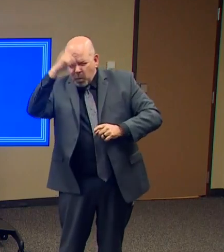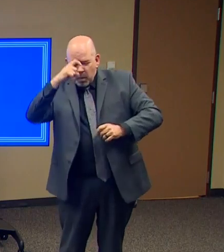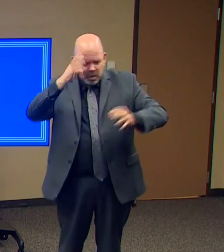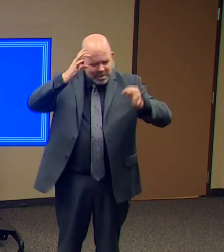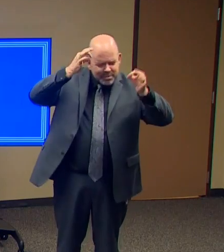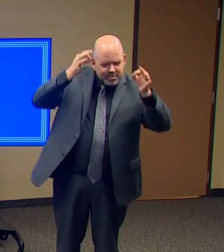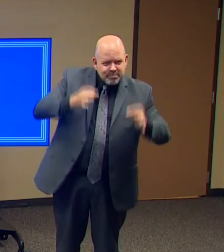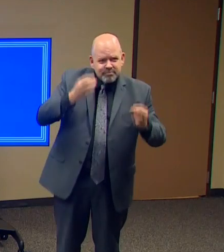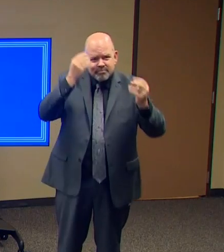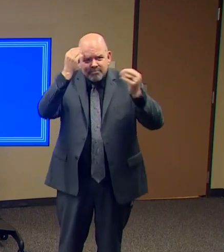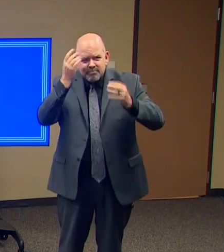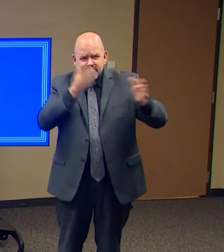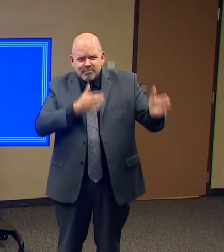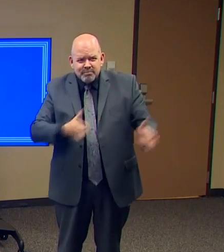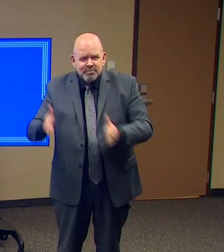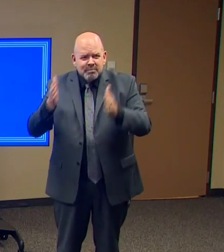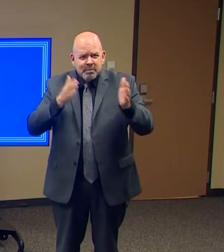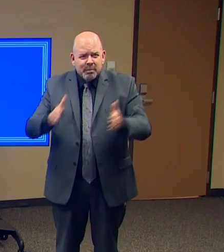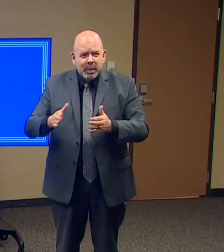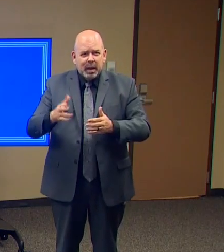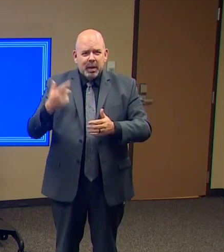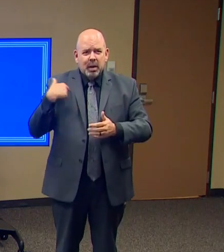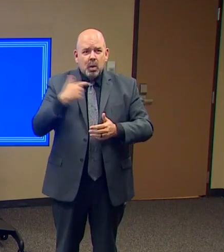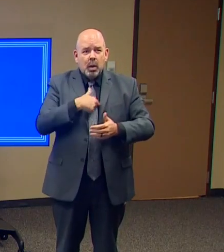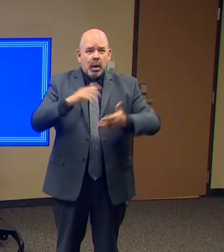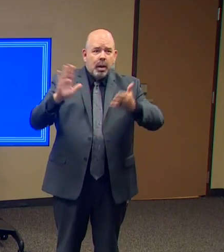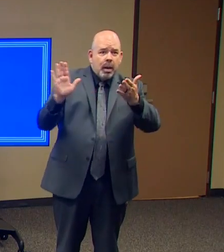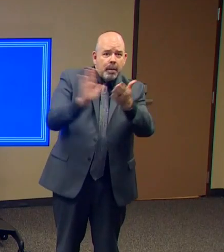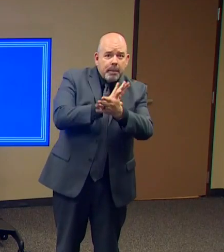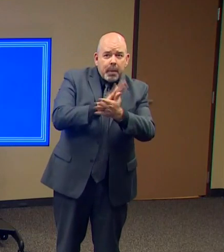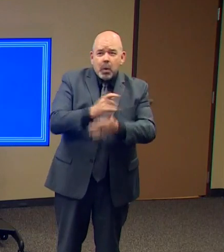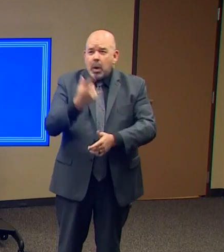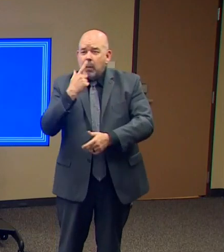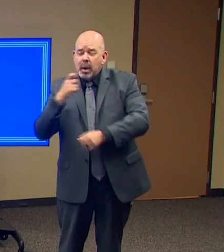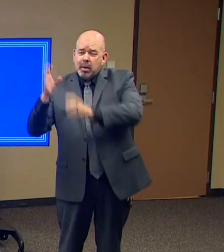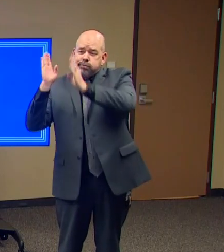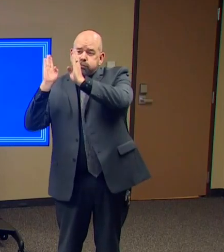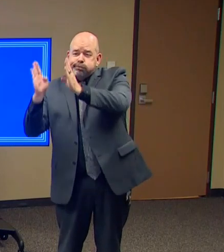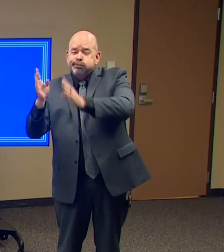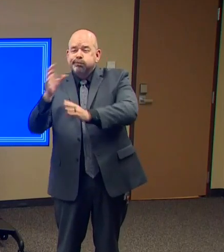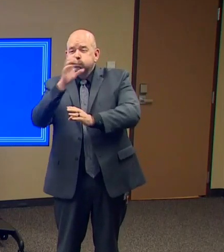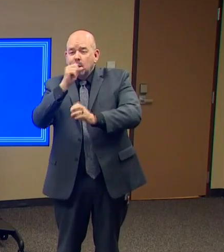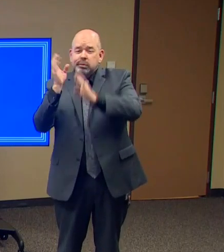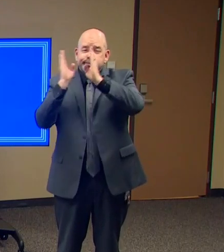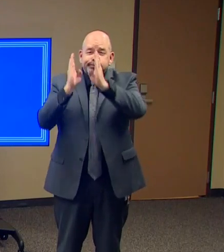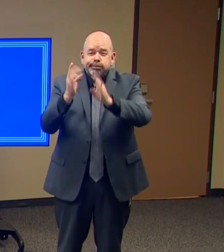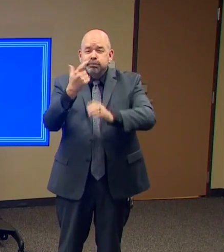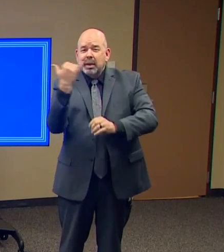the doctors put out originally in May, that color-coded chart, which can be found at